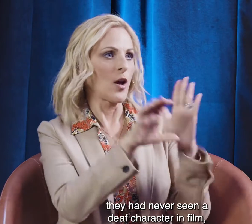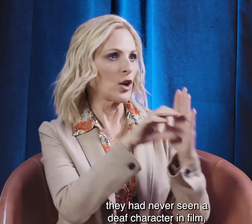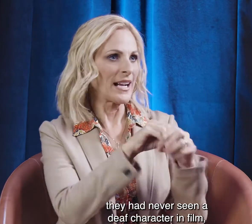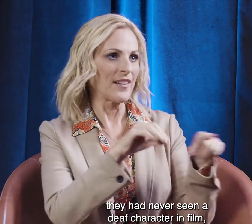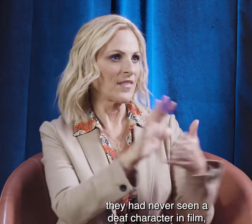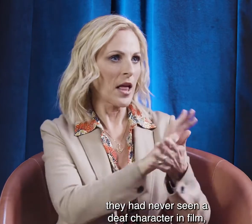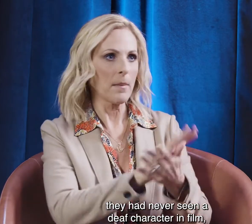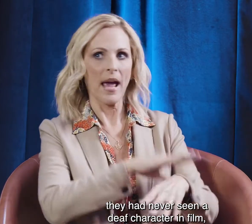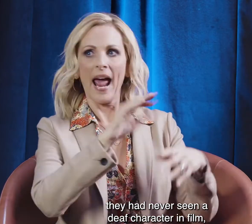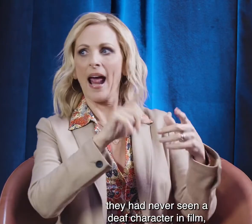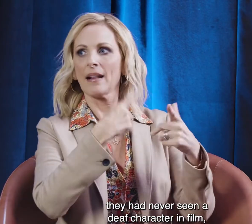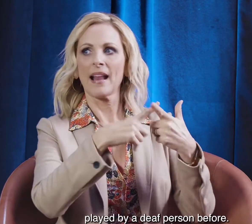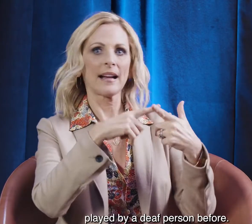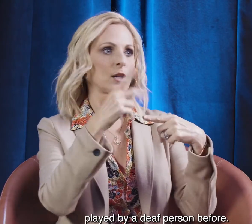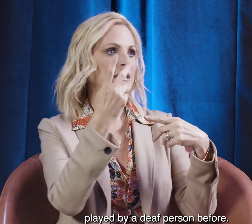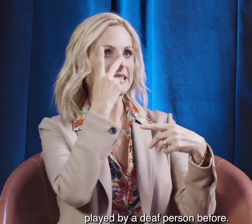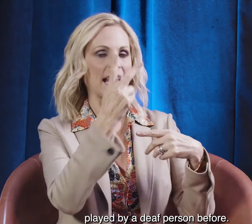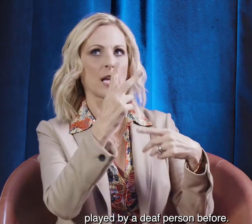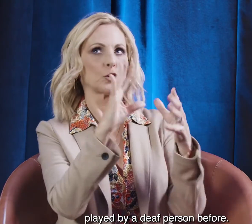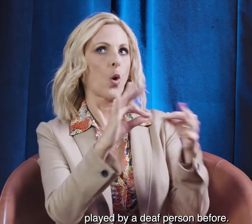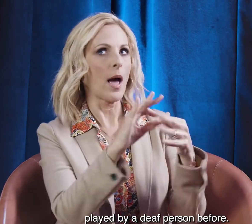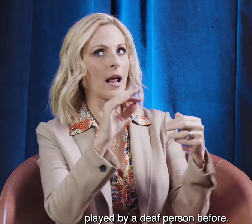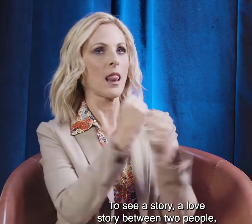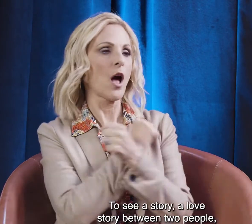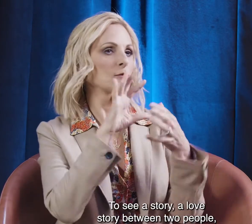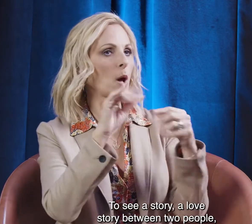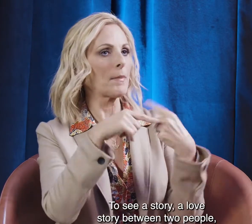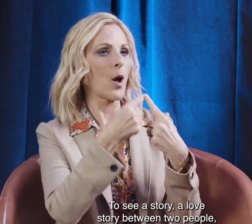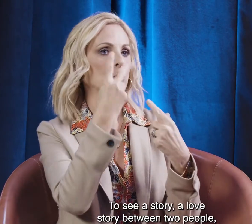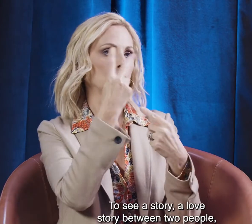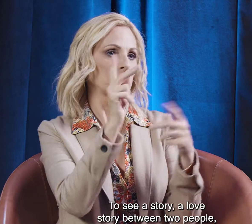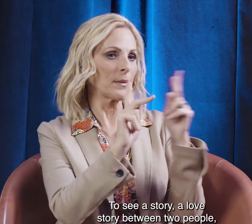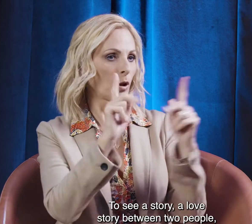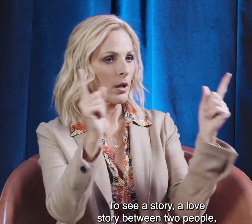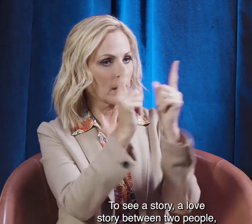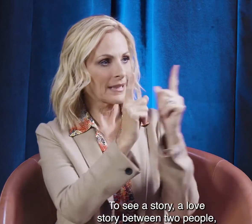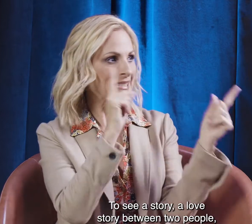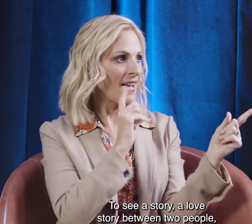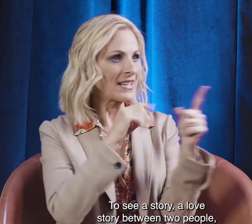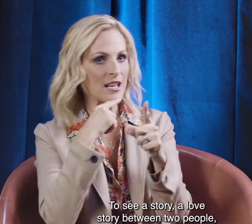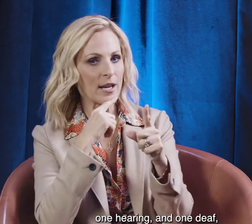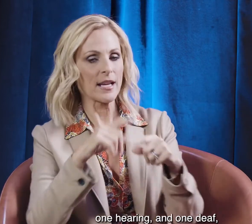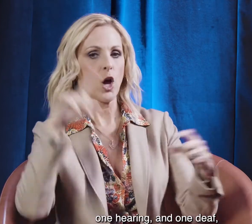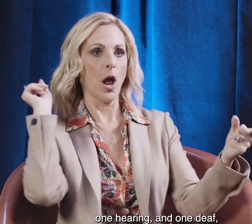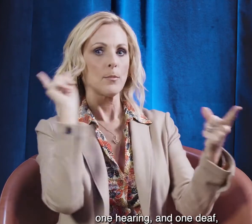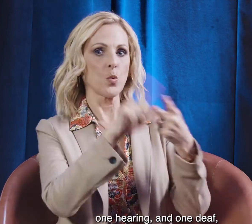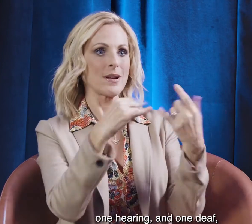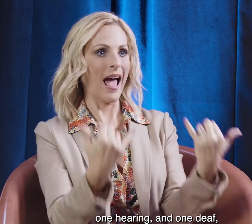deaf character in film played by a deaf person before, to see a story, a love story between two people, one hearing and one deaf.